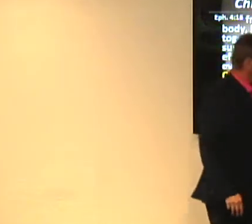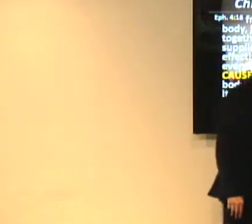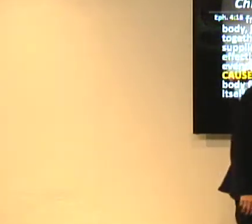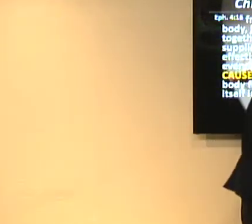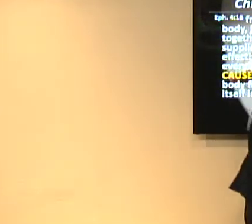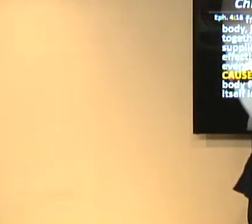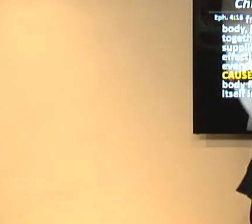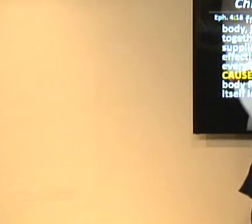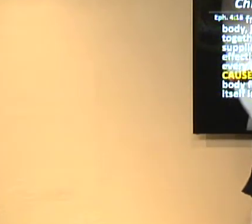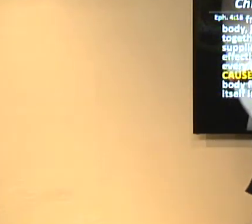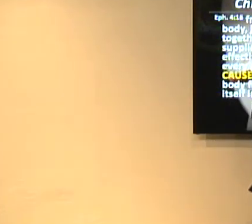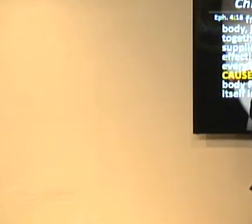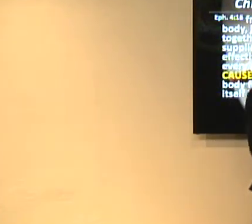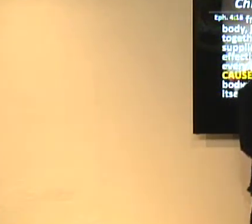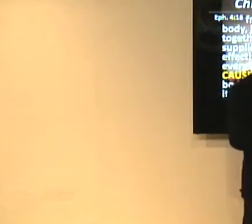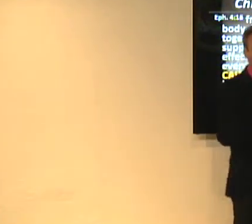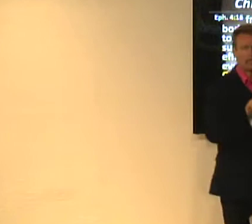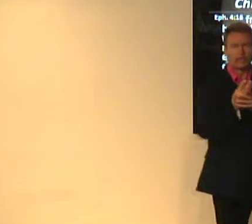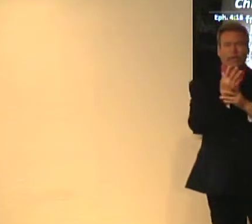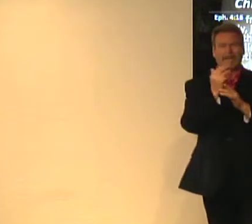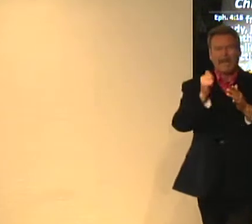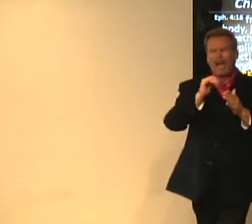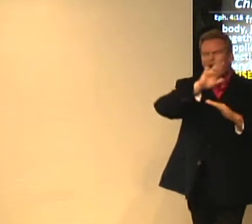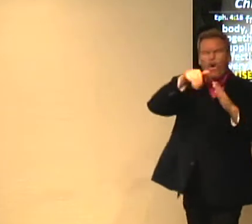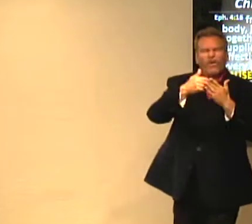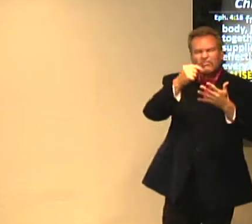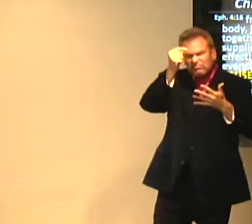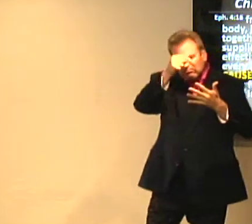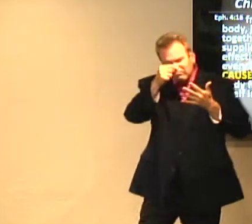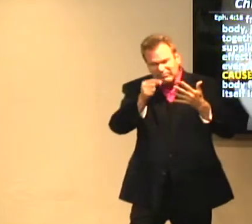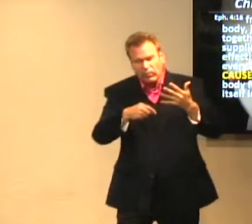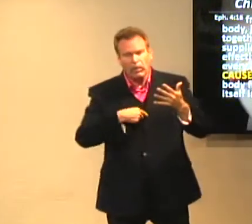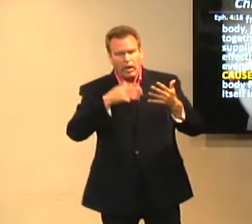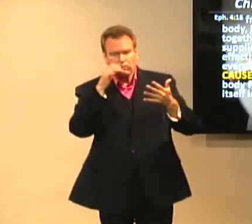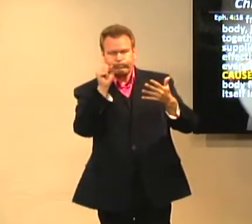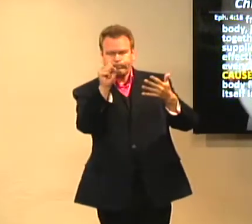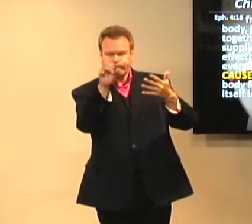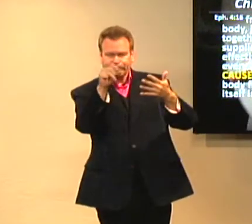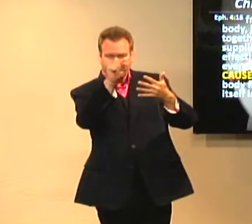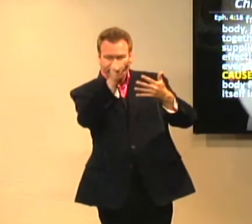Same as this little plant, this little seedling that was set, grew into this big tree.